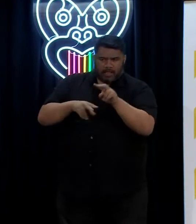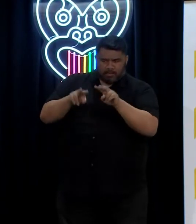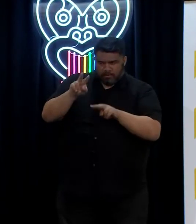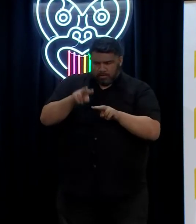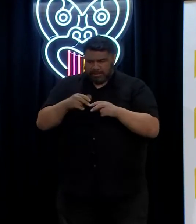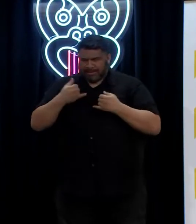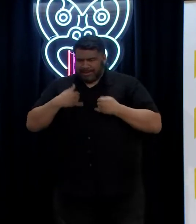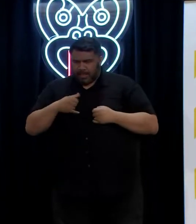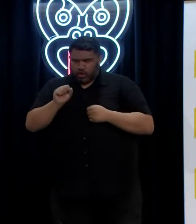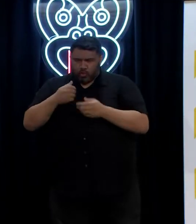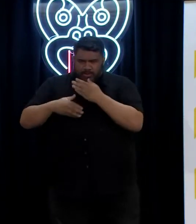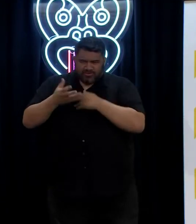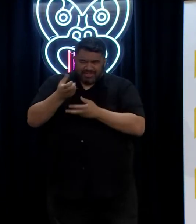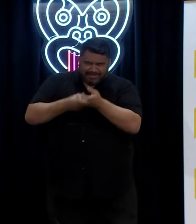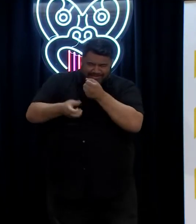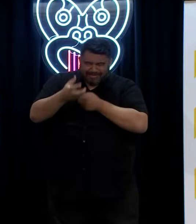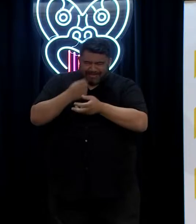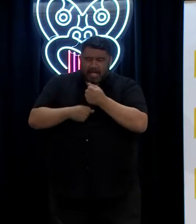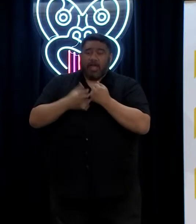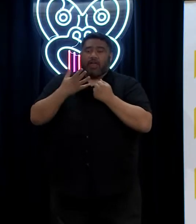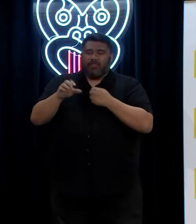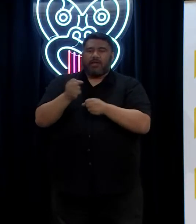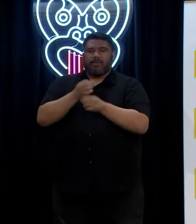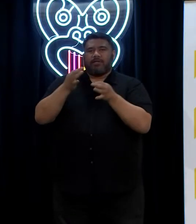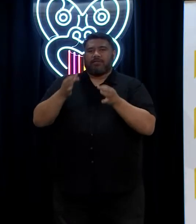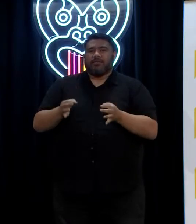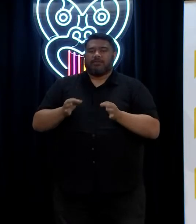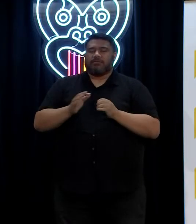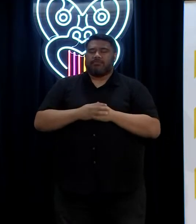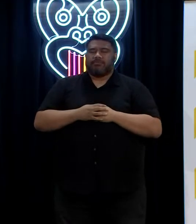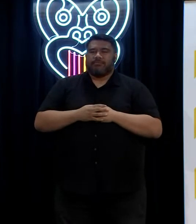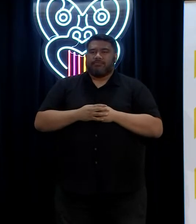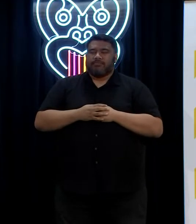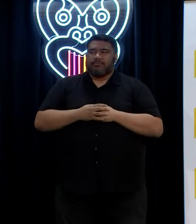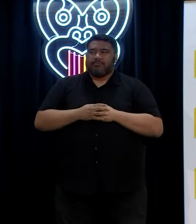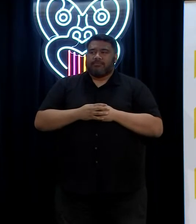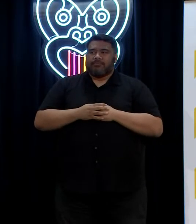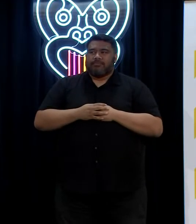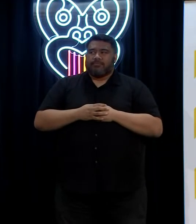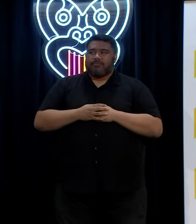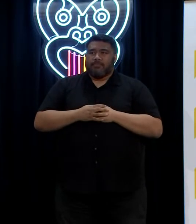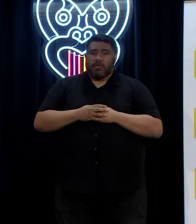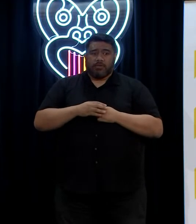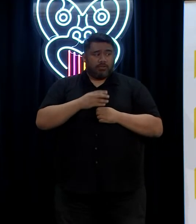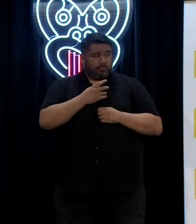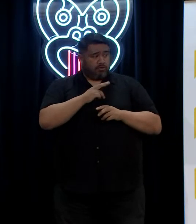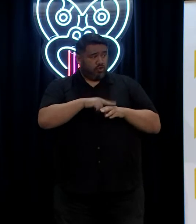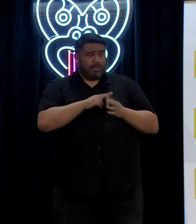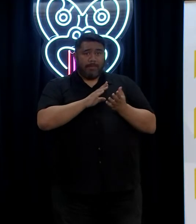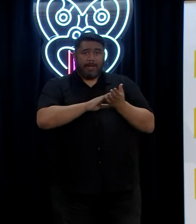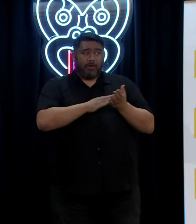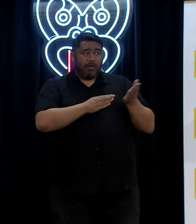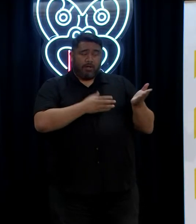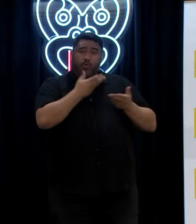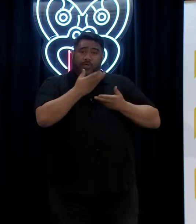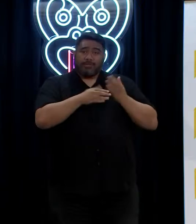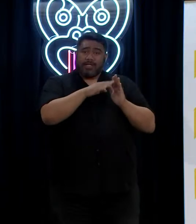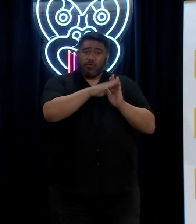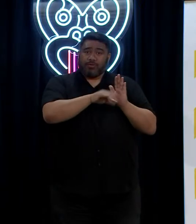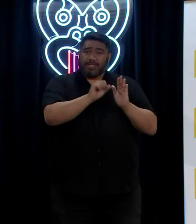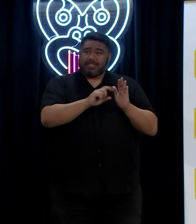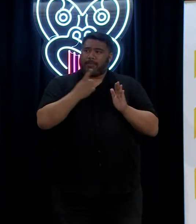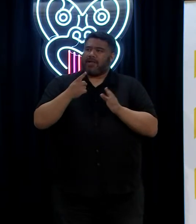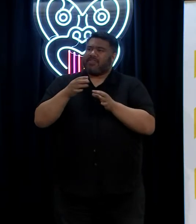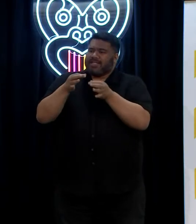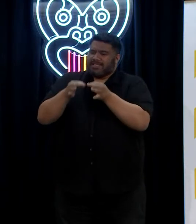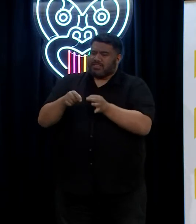looking at their history. And so while the rules are as they've been explained by Dr. McElnay today, these are clinical decisions